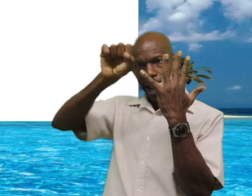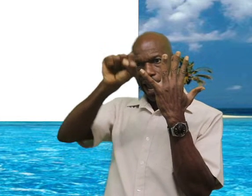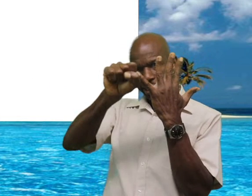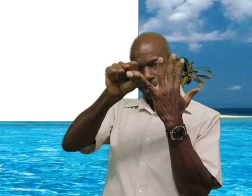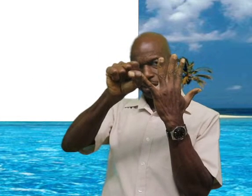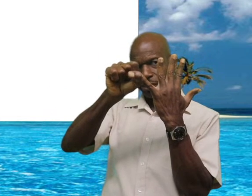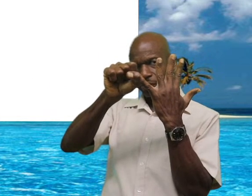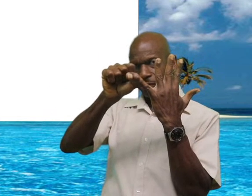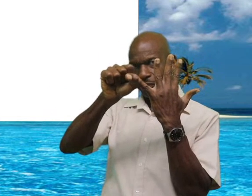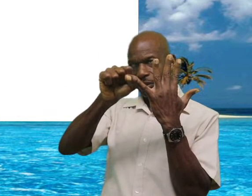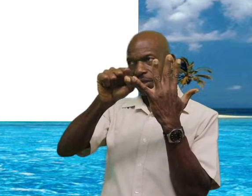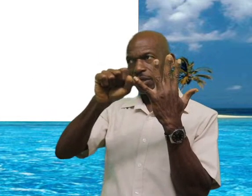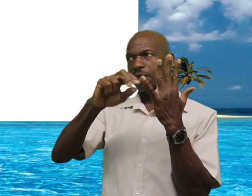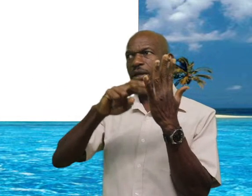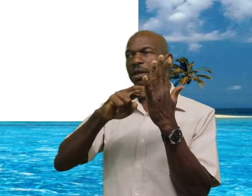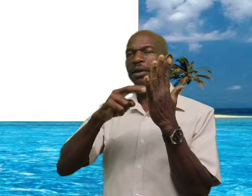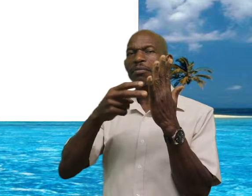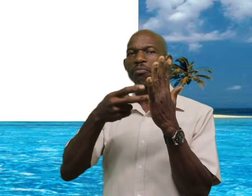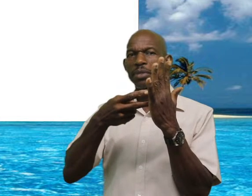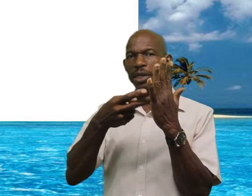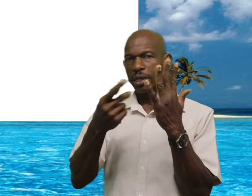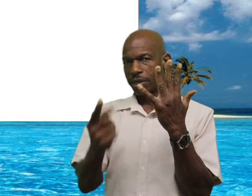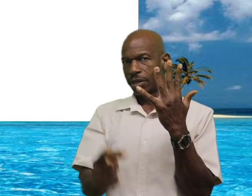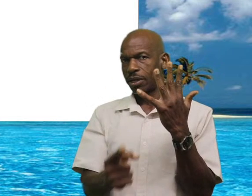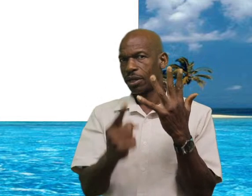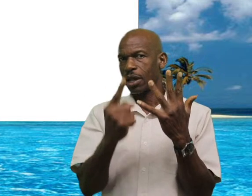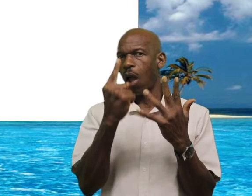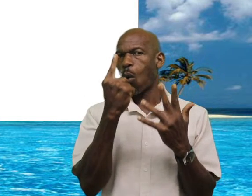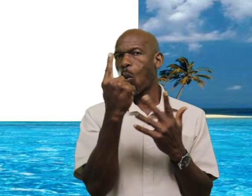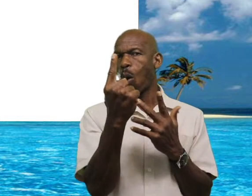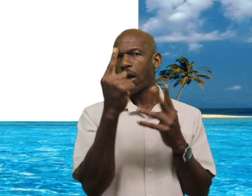and plural means more than one.